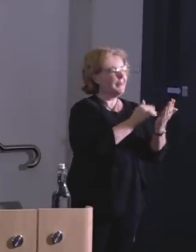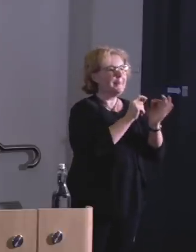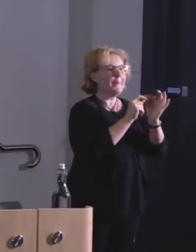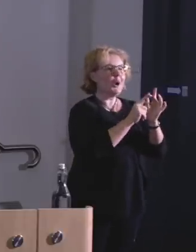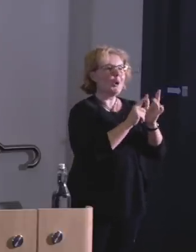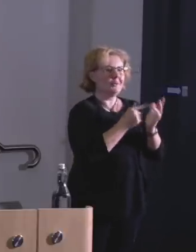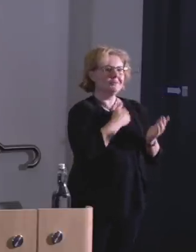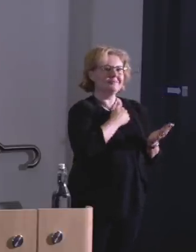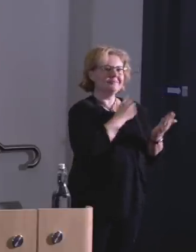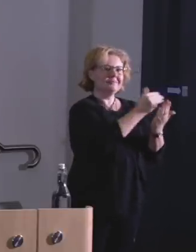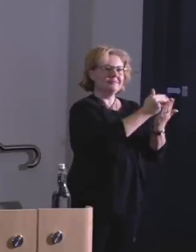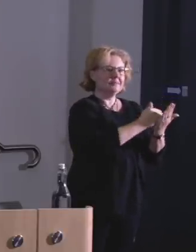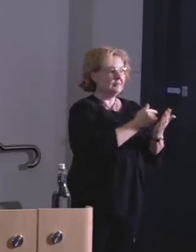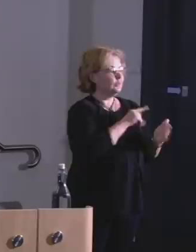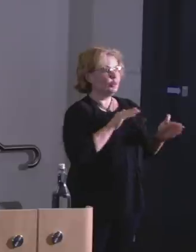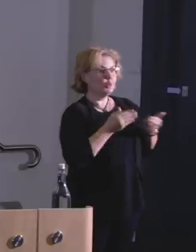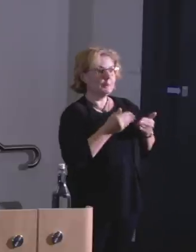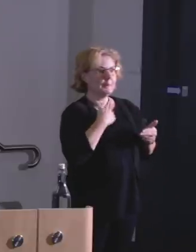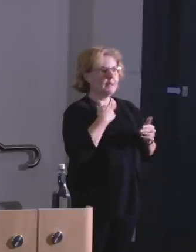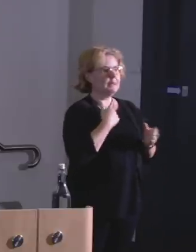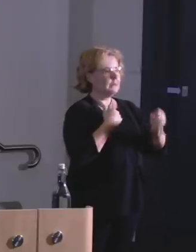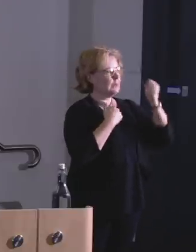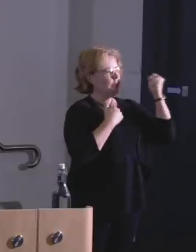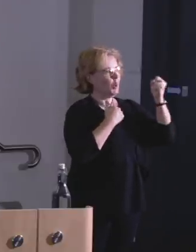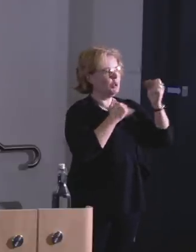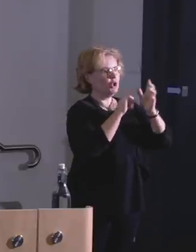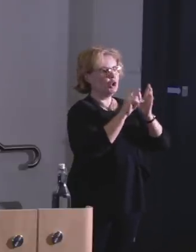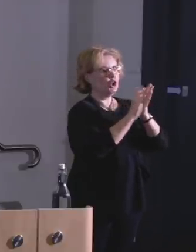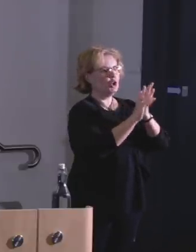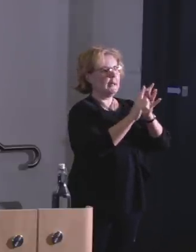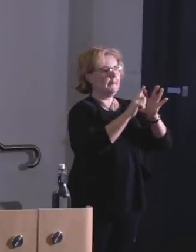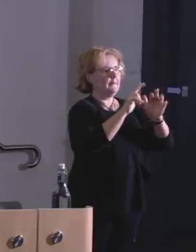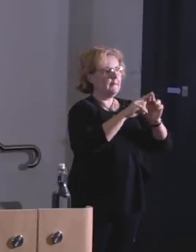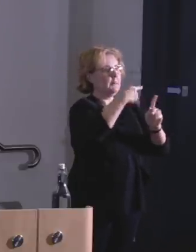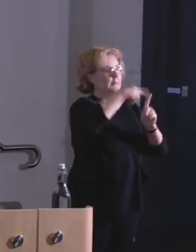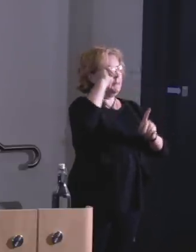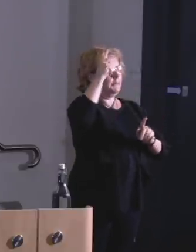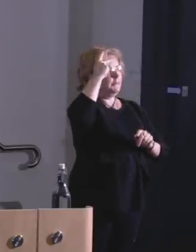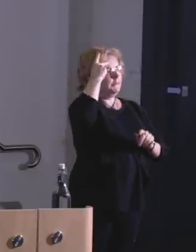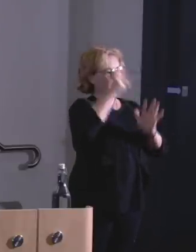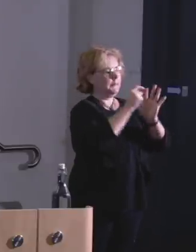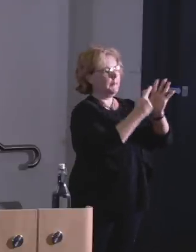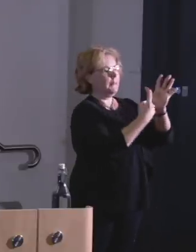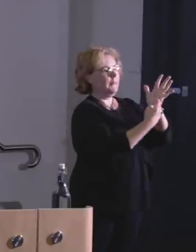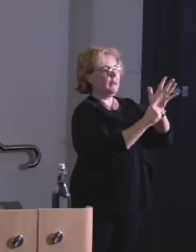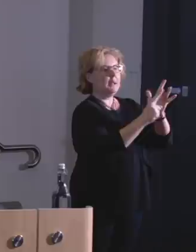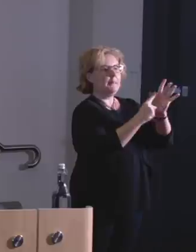I'm introduced there as a Samoan chief and as a parliamentarian politician.